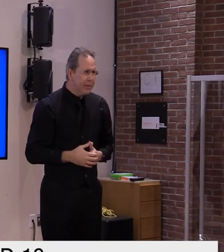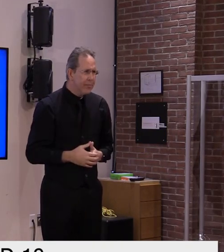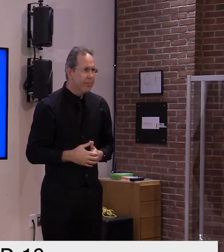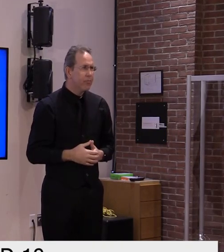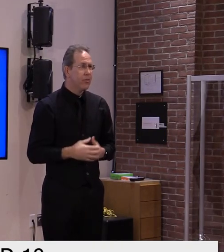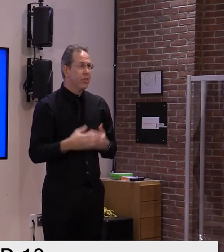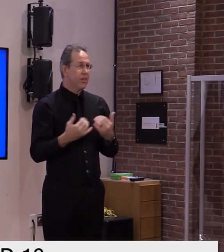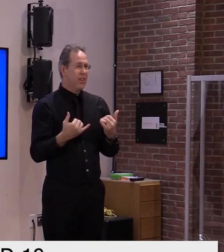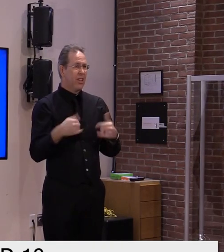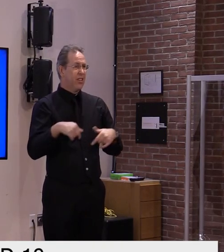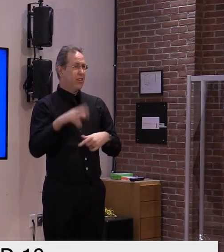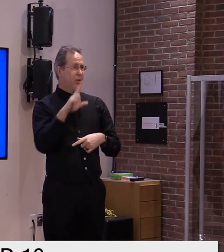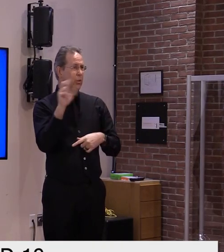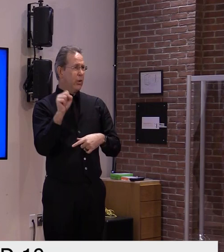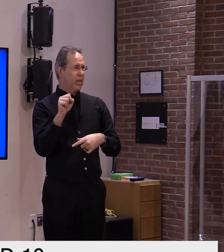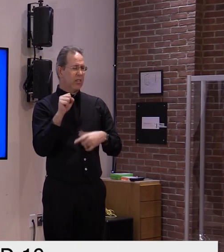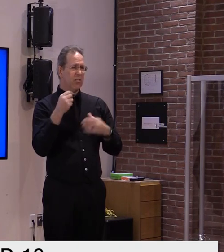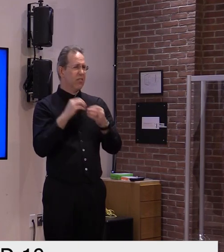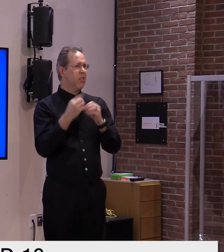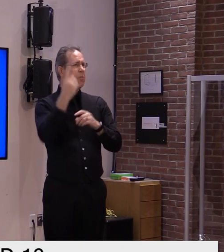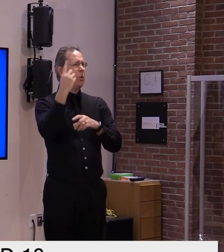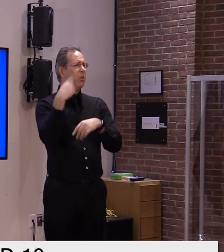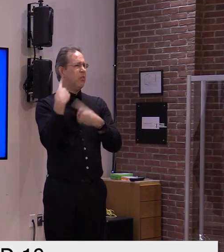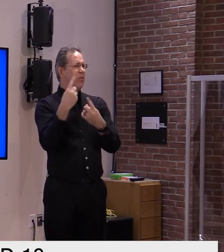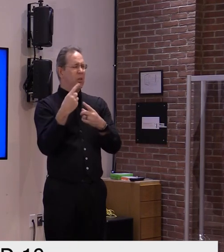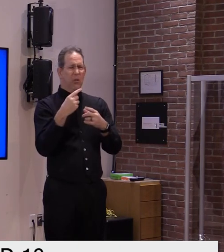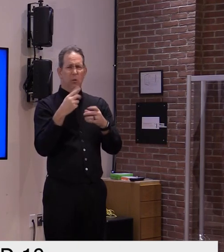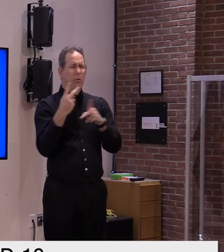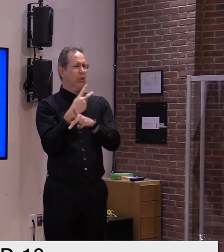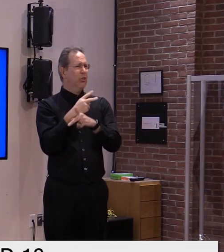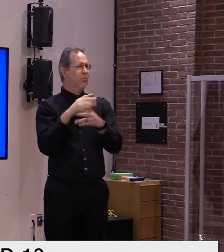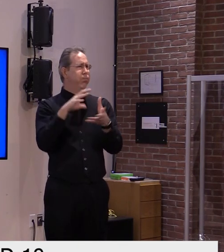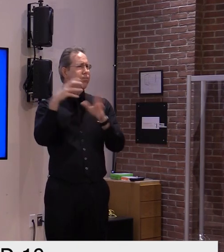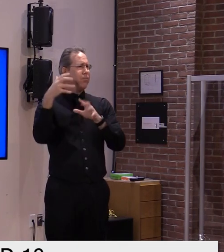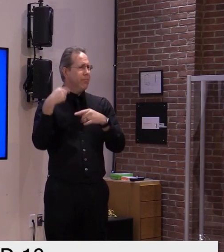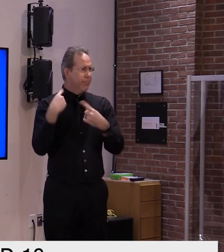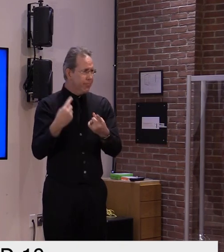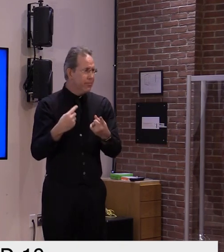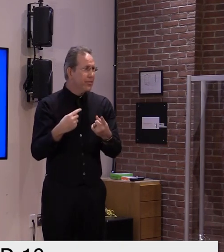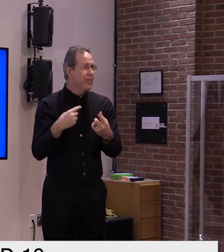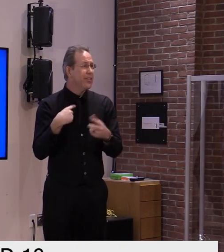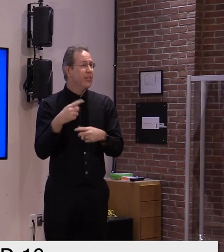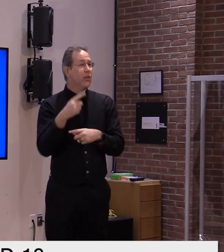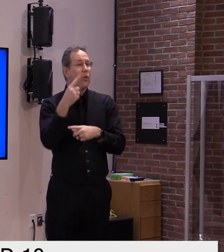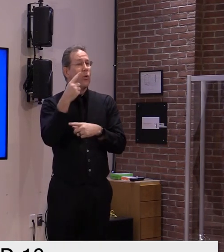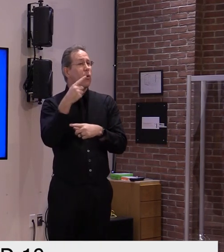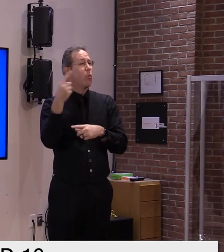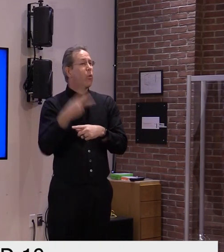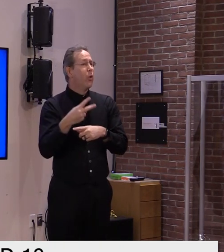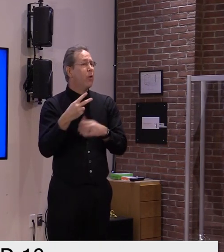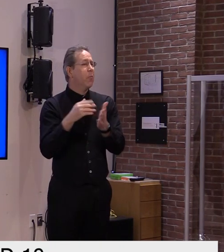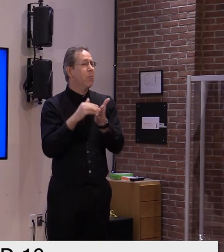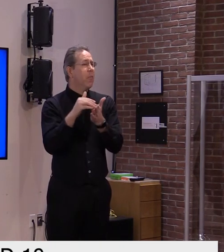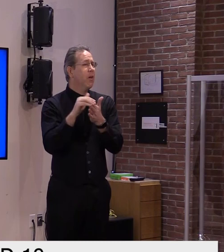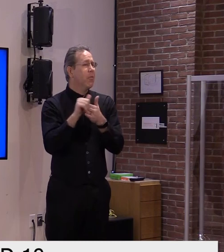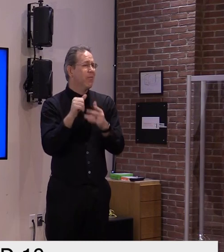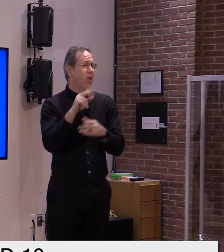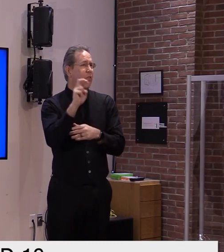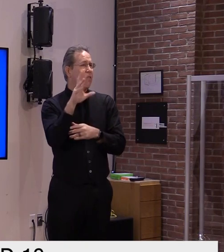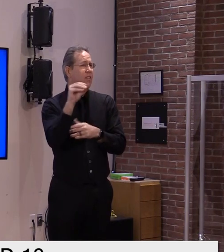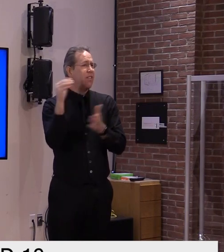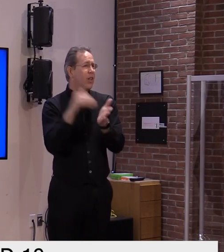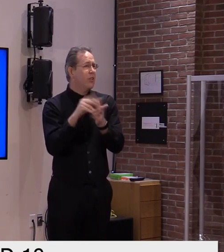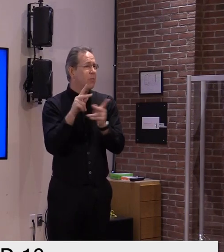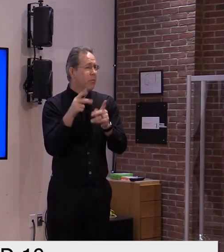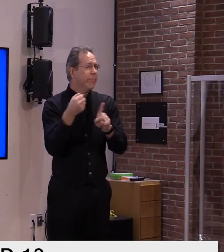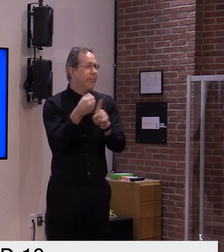United States, with the country averaging close to 250,000 new cases on a daily basis. Hospitalizations